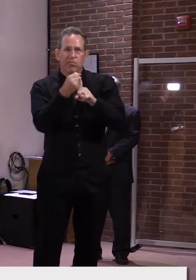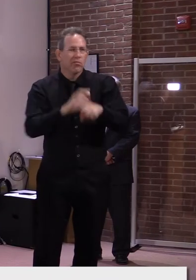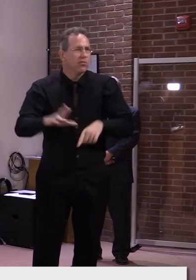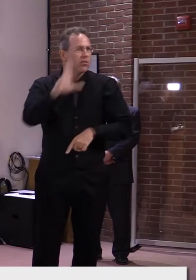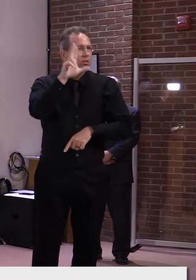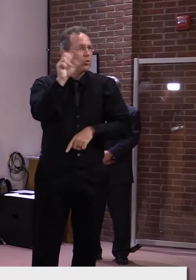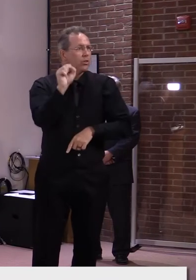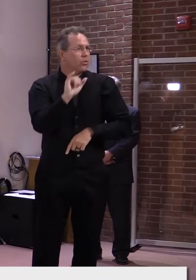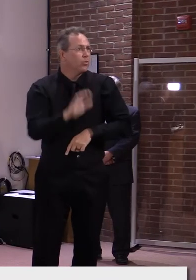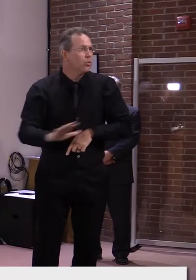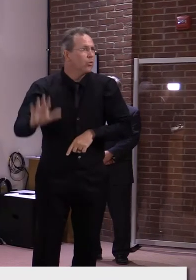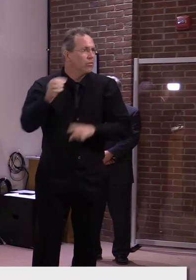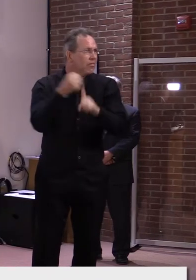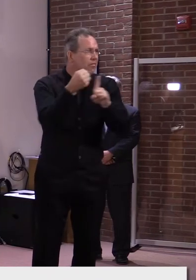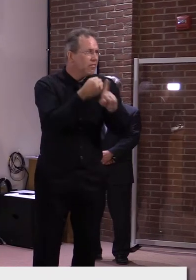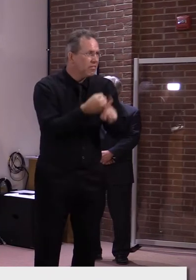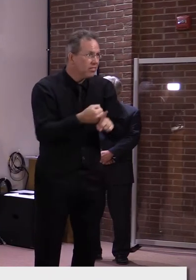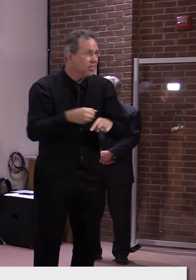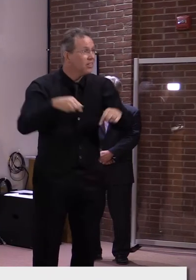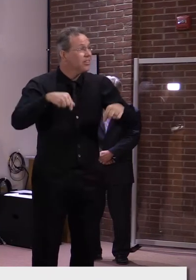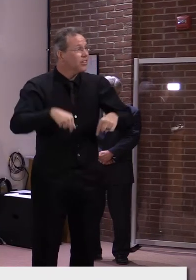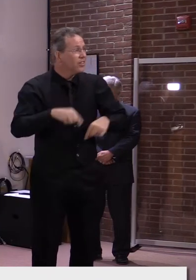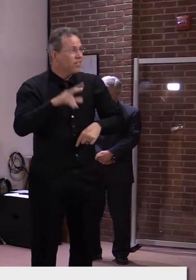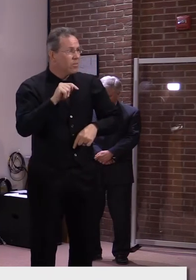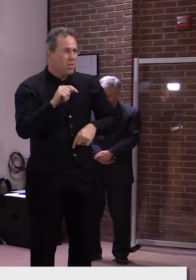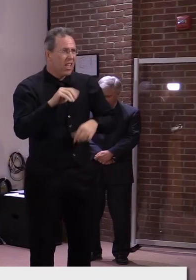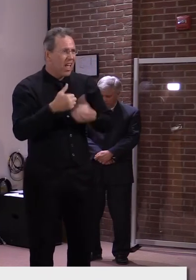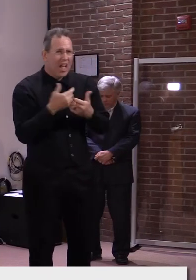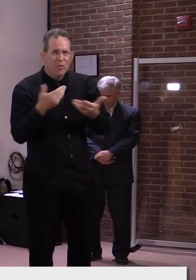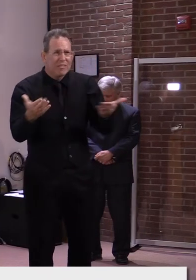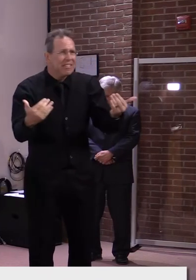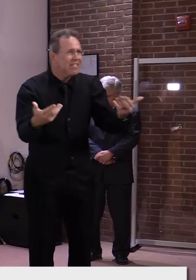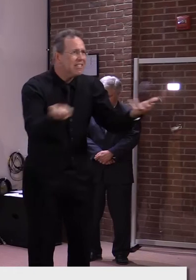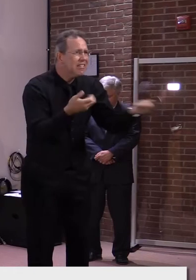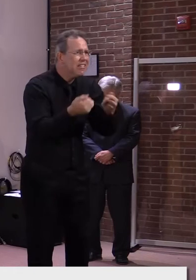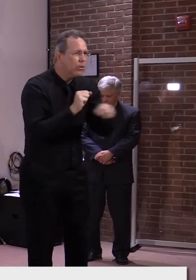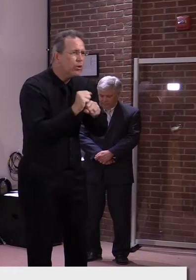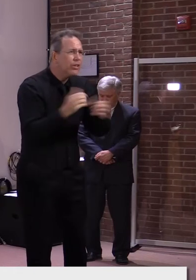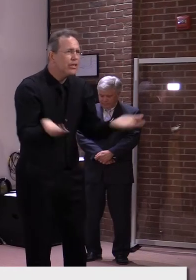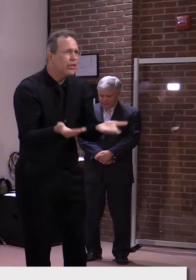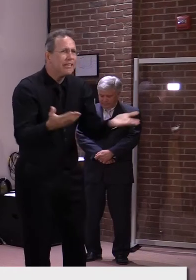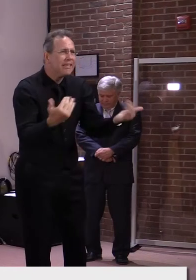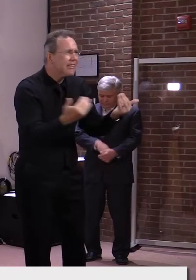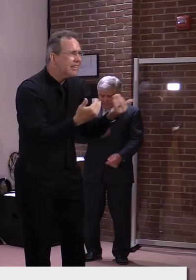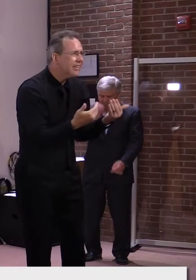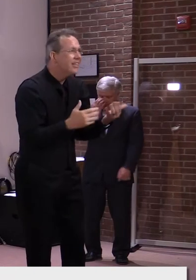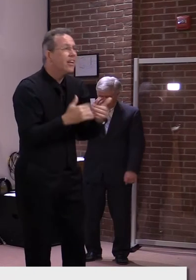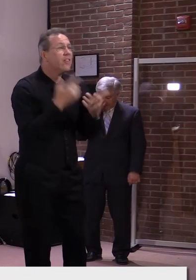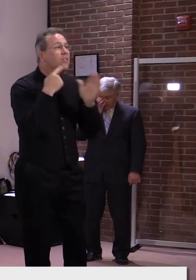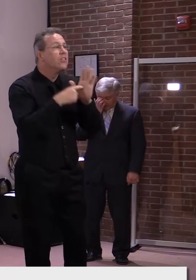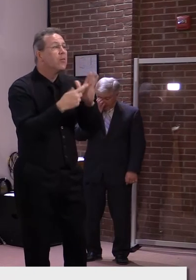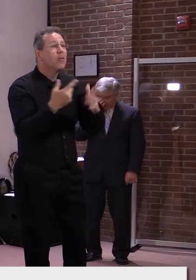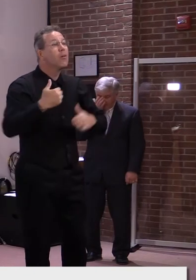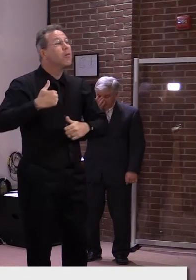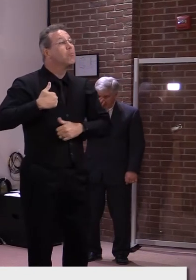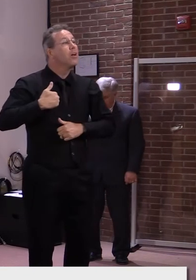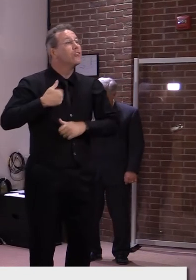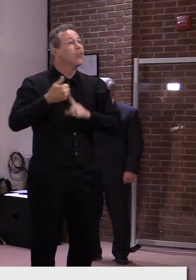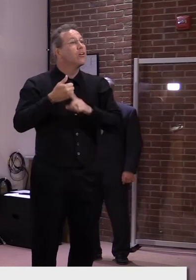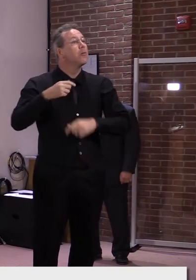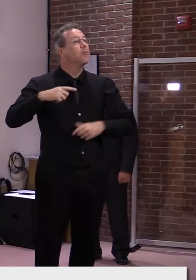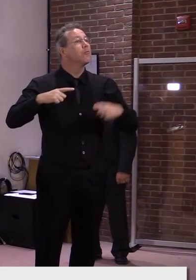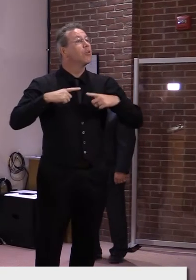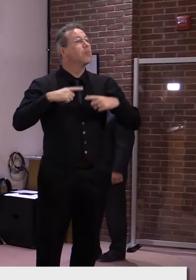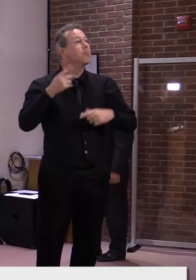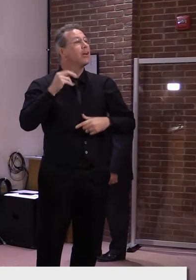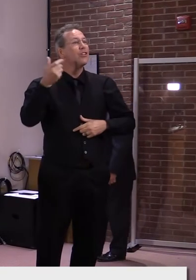get more people to come to the state. And that, when we talked about those military pension taxes on